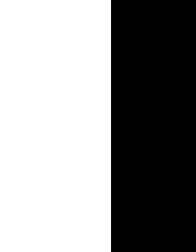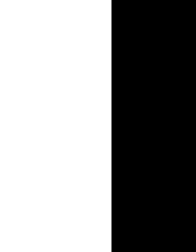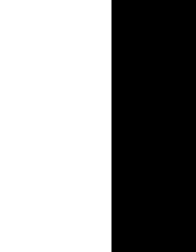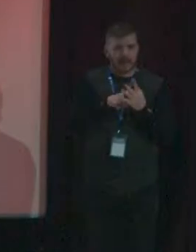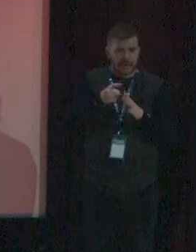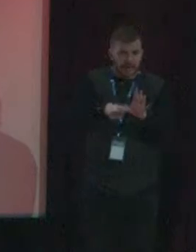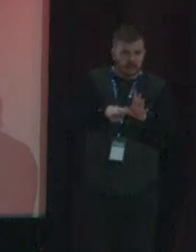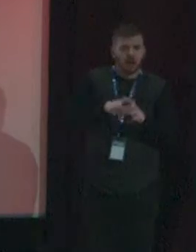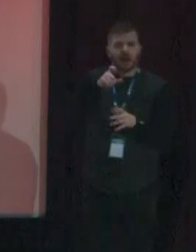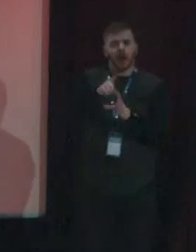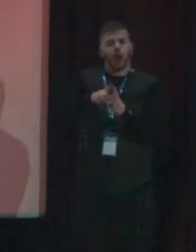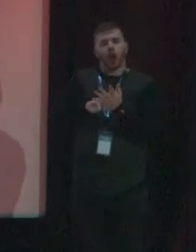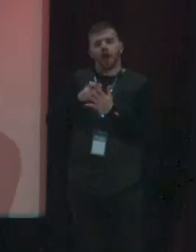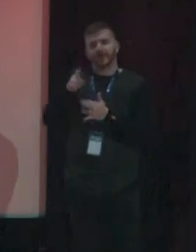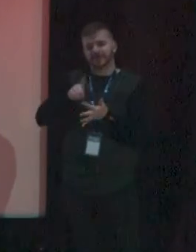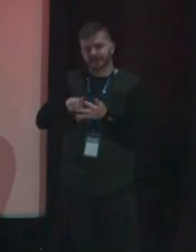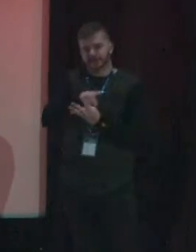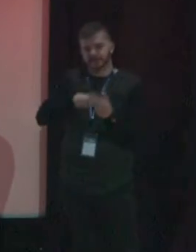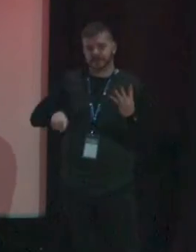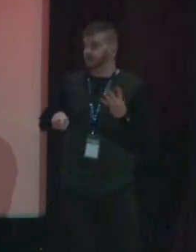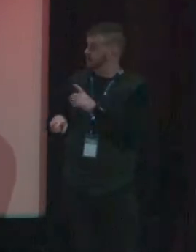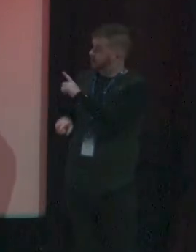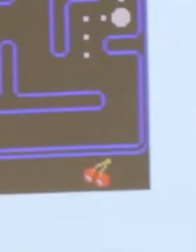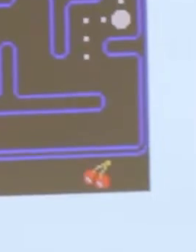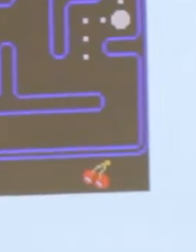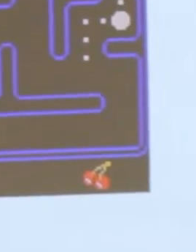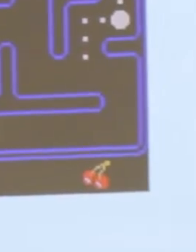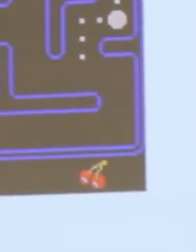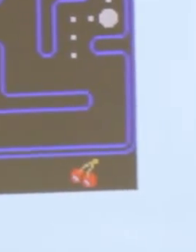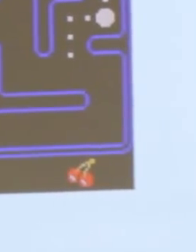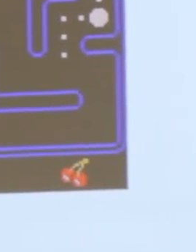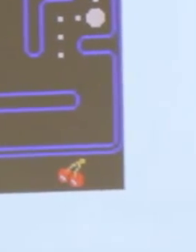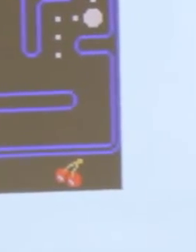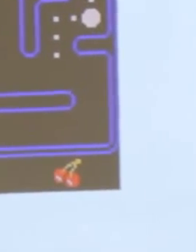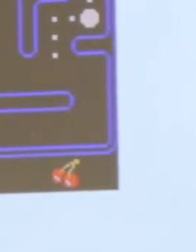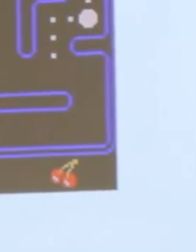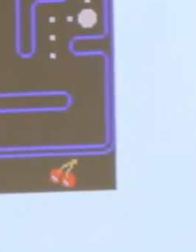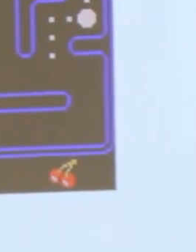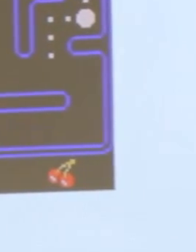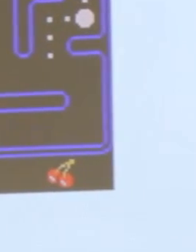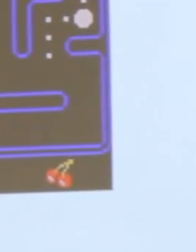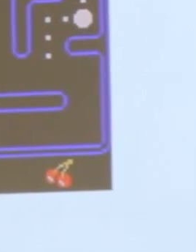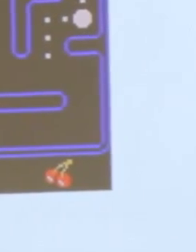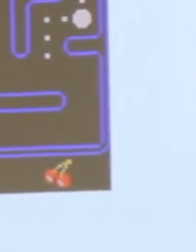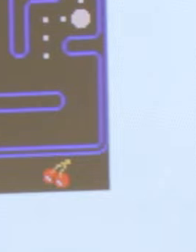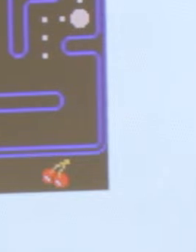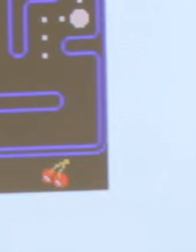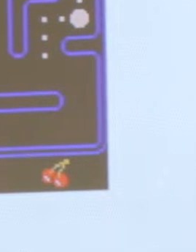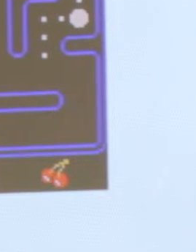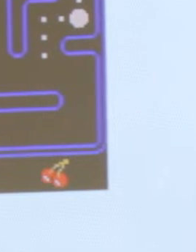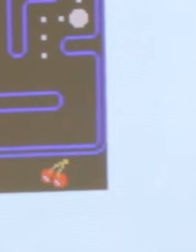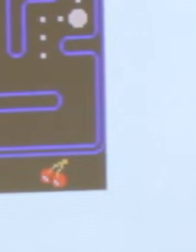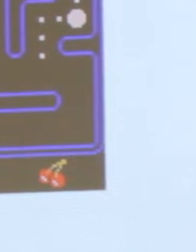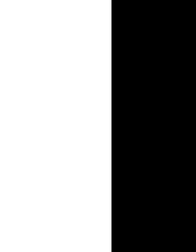Clyde. But you'll notice on the attract screens for the game, they not only have their nickname, but a description of their character.